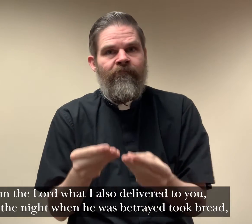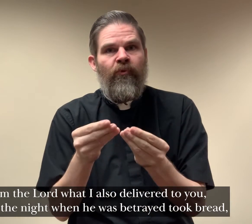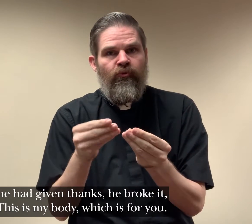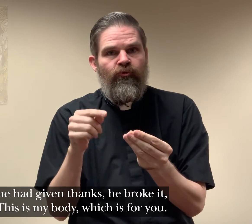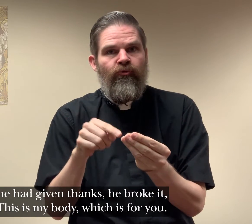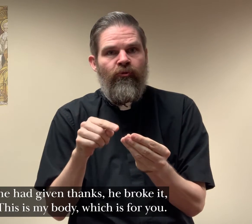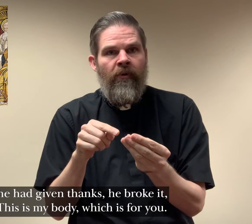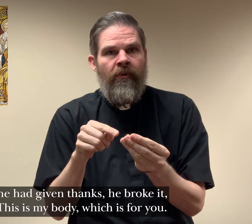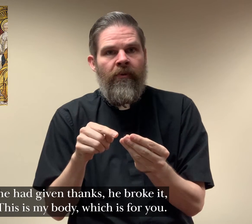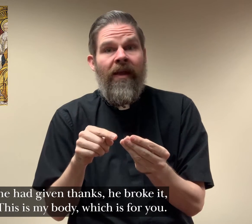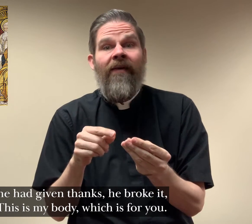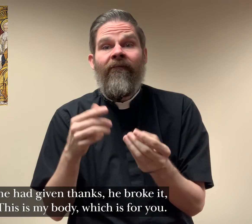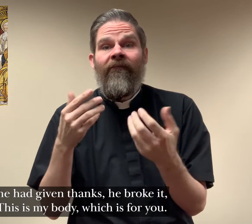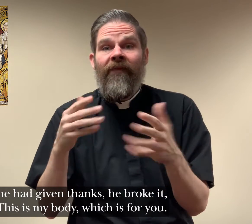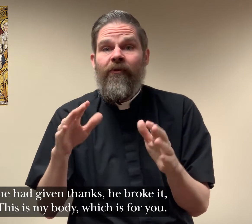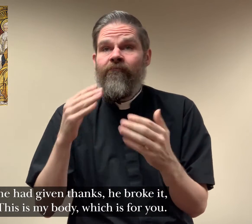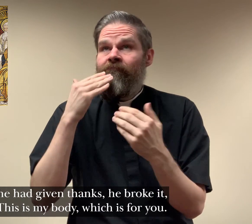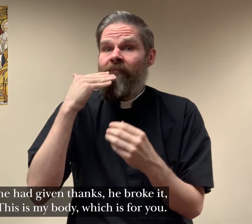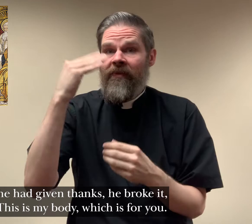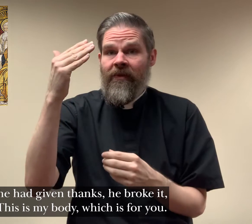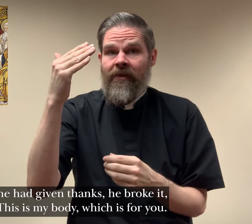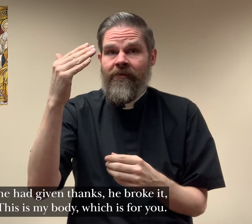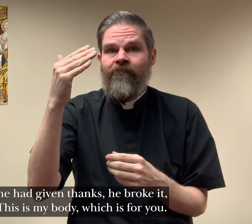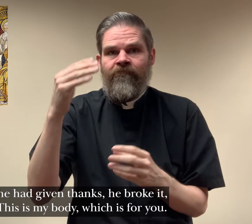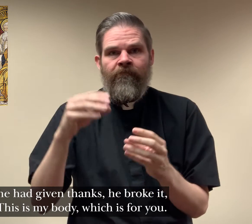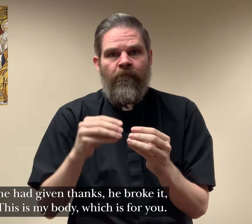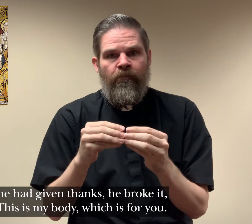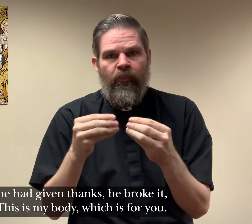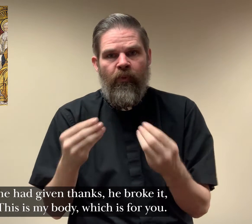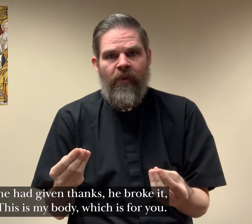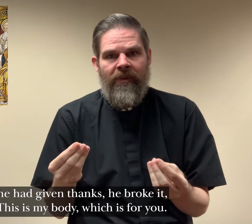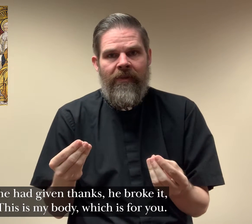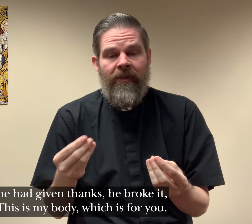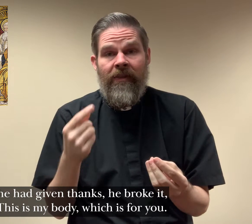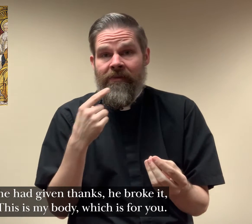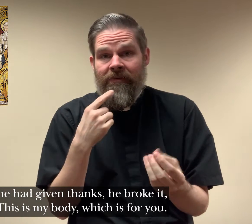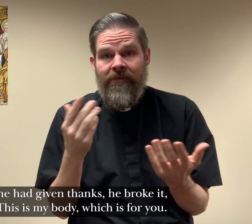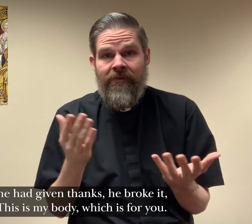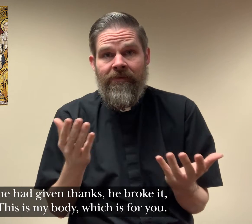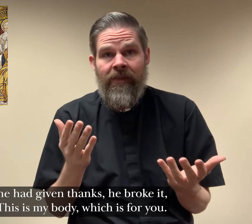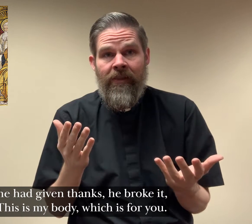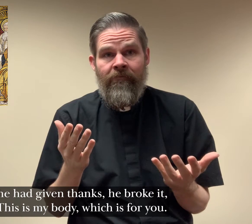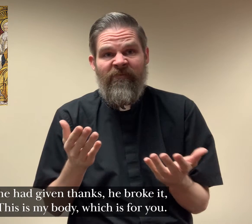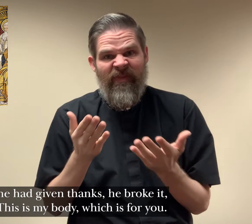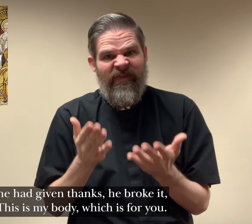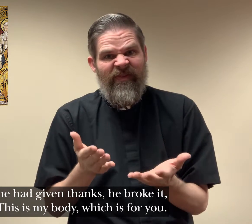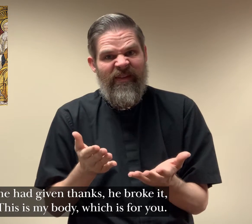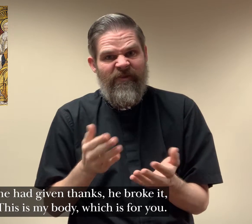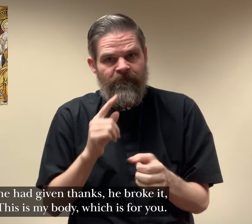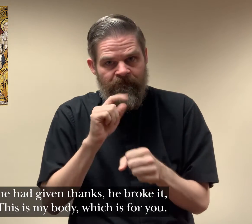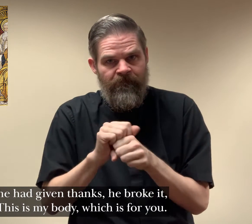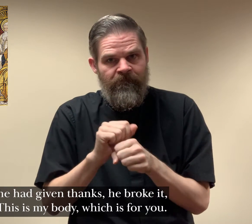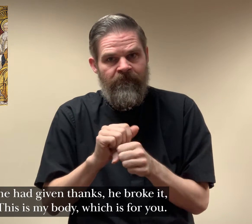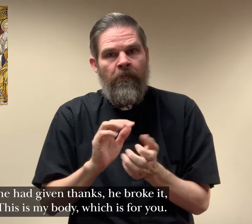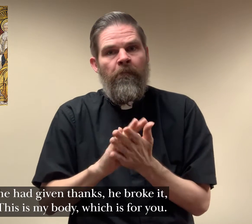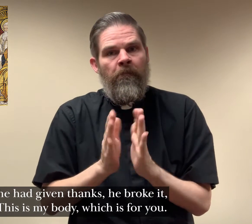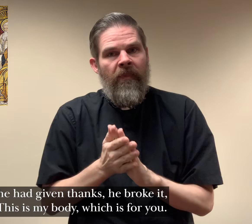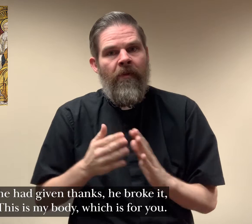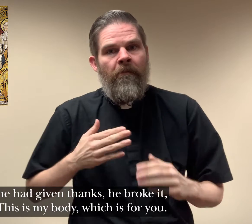And when he had given thanks, he broke it and said, This is my body, which is for you.